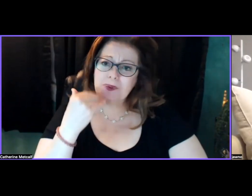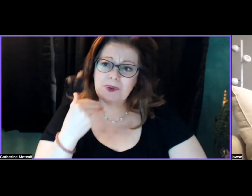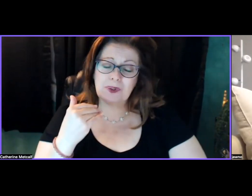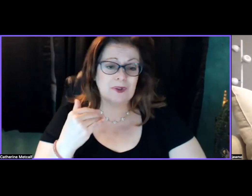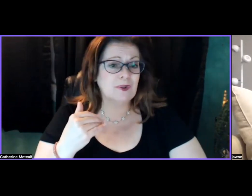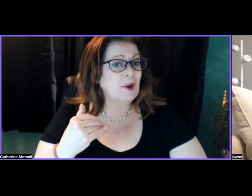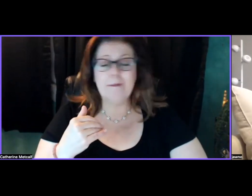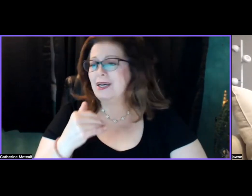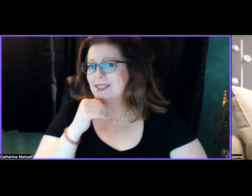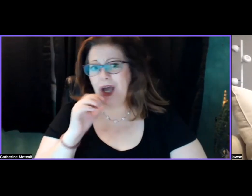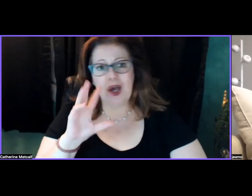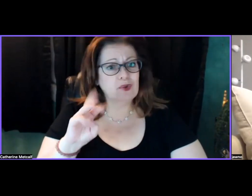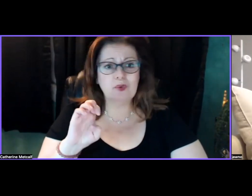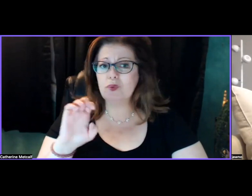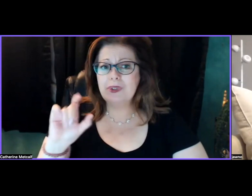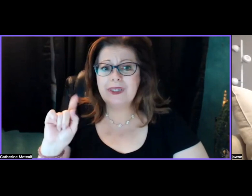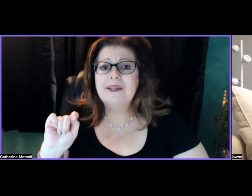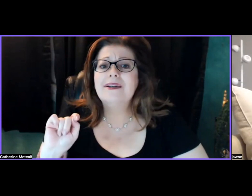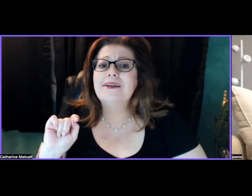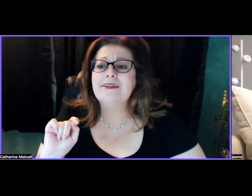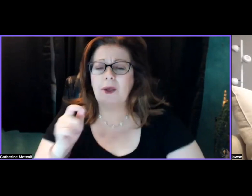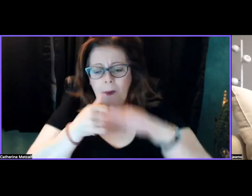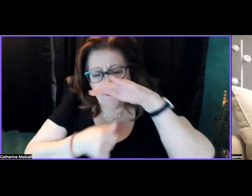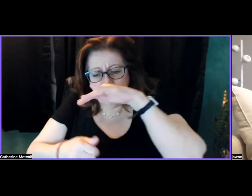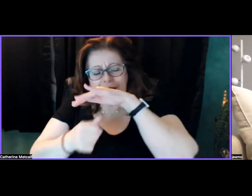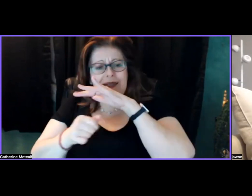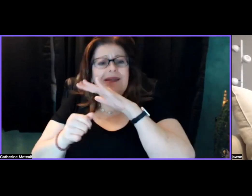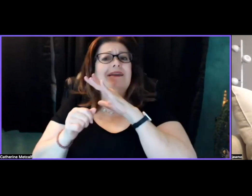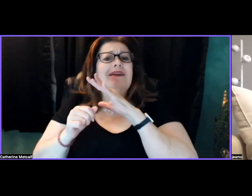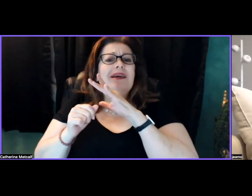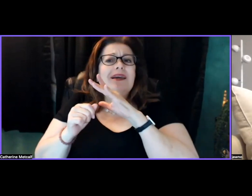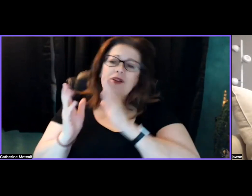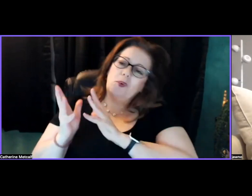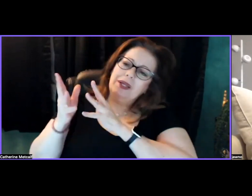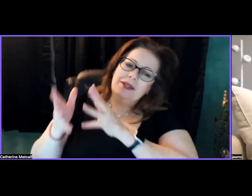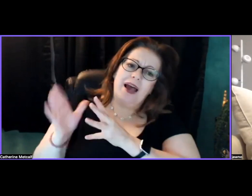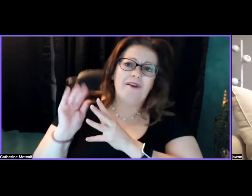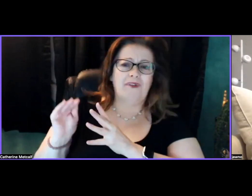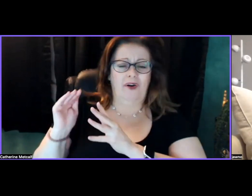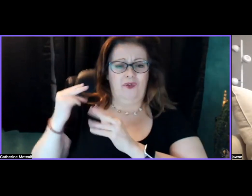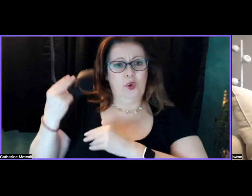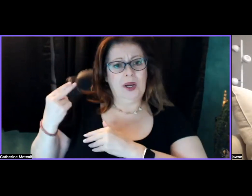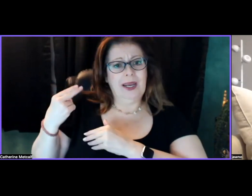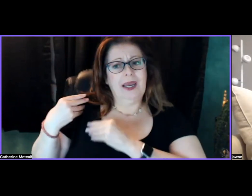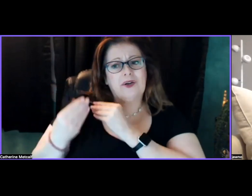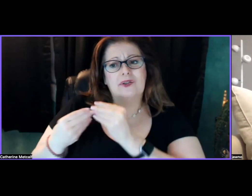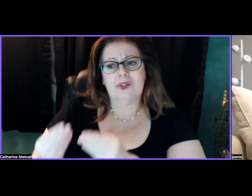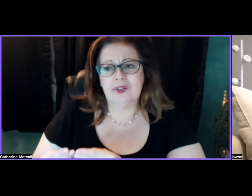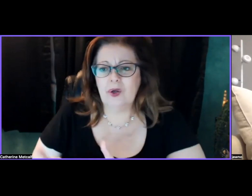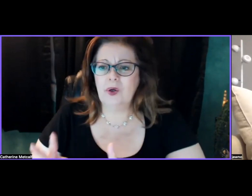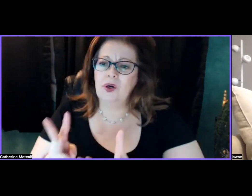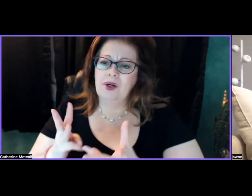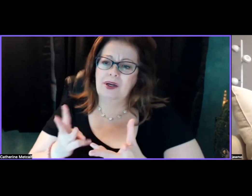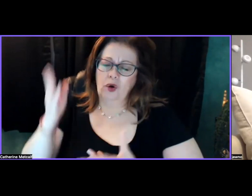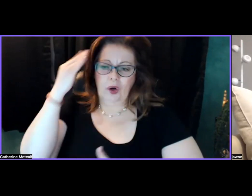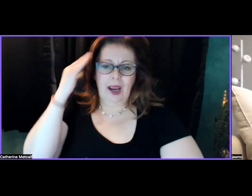your swollen arteries beneath the edifice of your legacy. Lay your head on my chest and water my skin in your